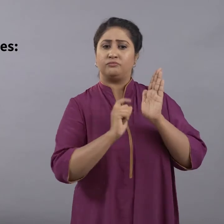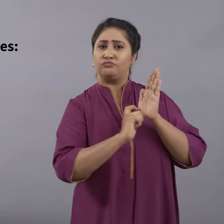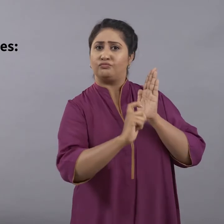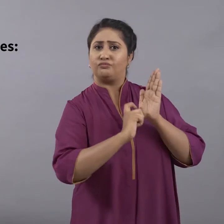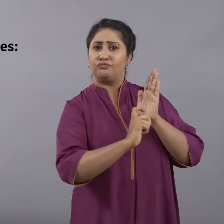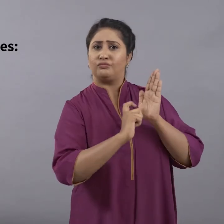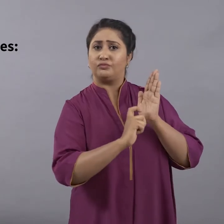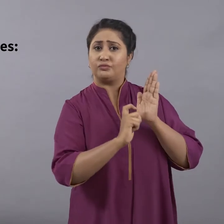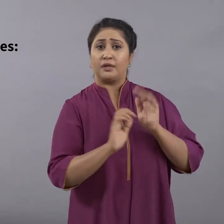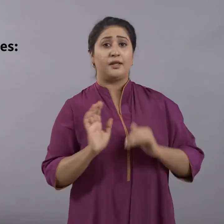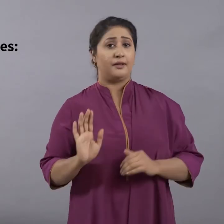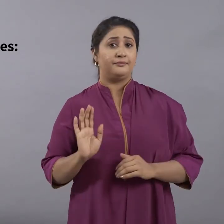test paper.